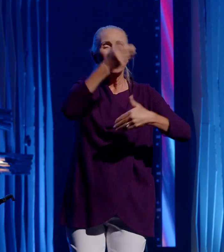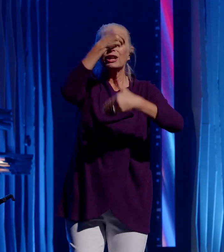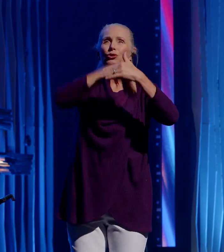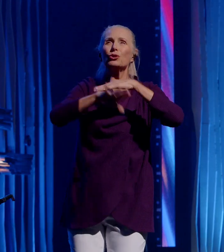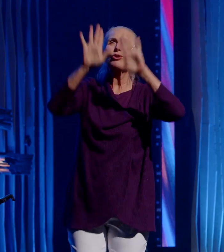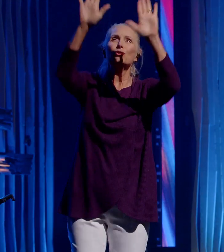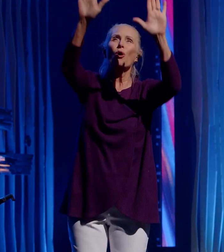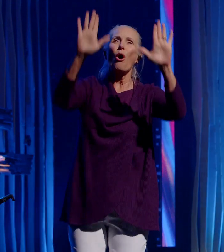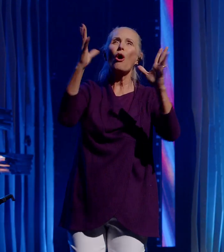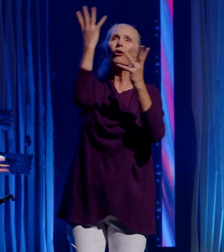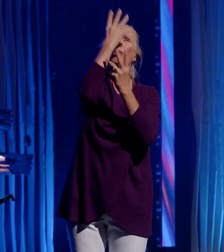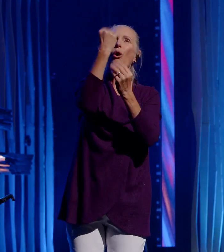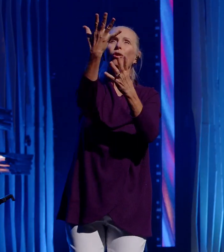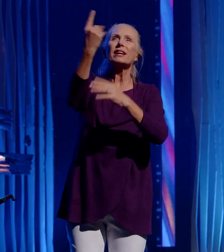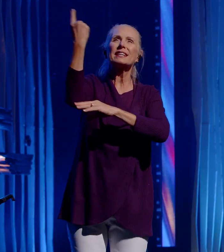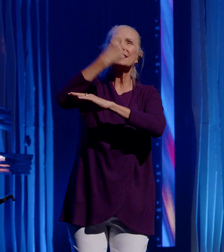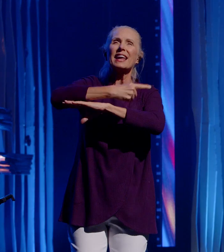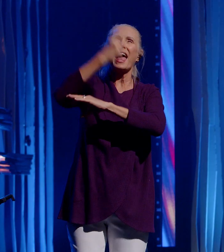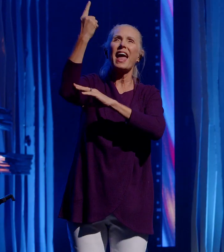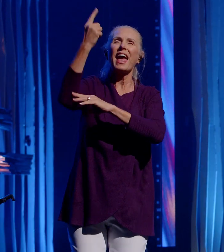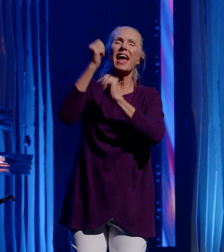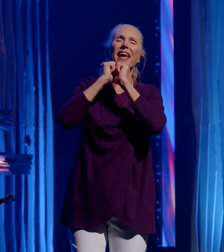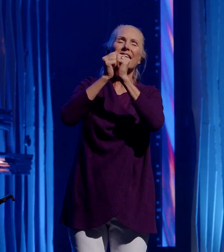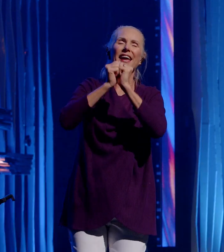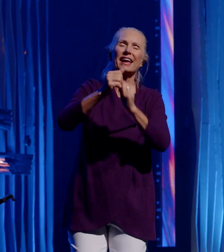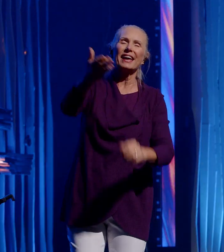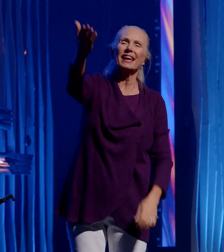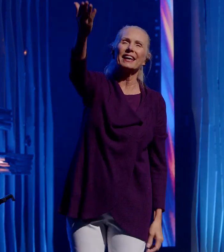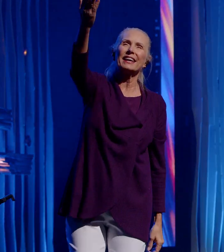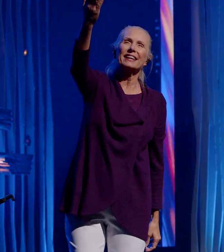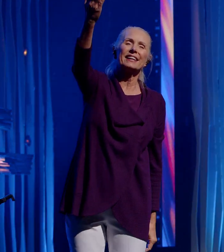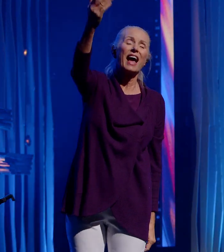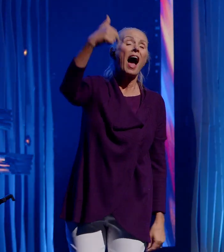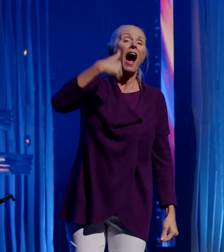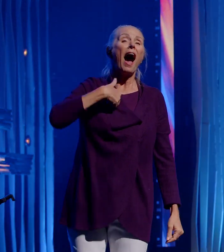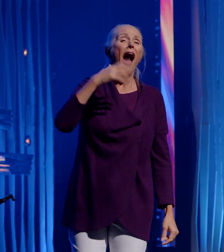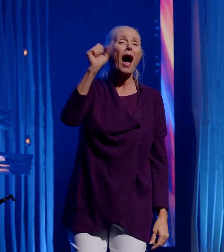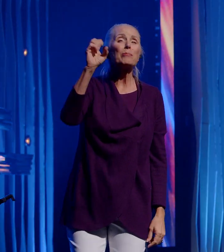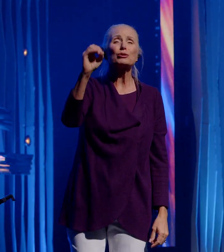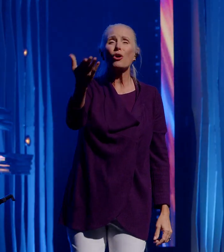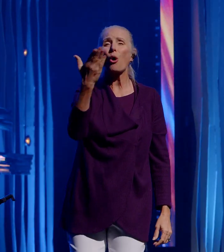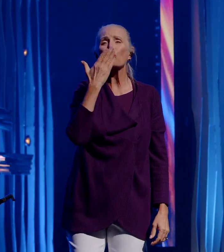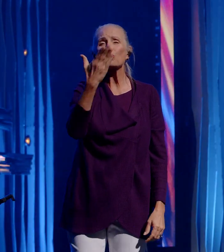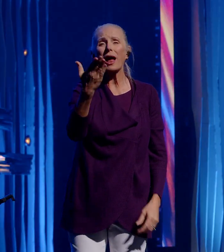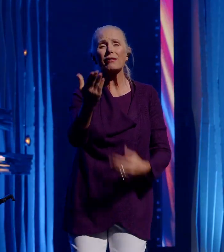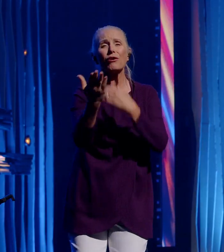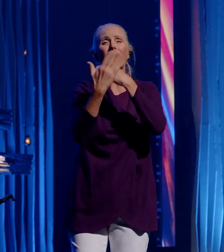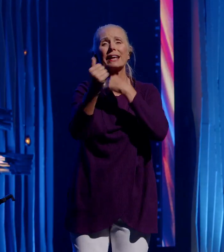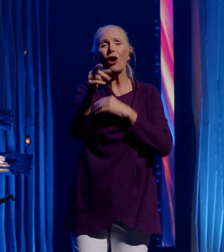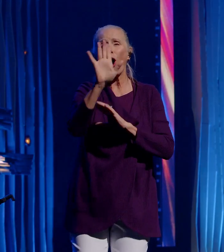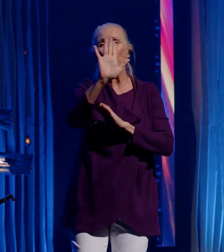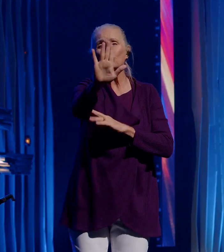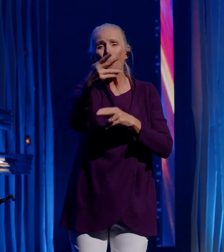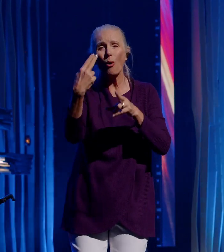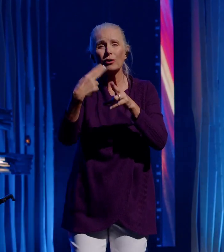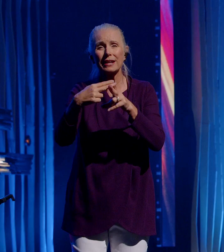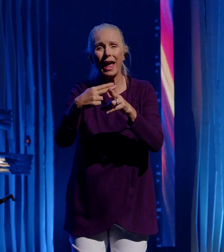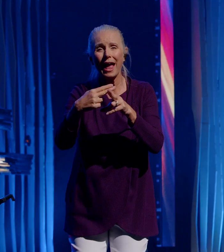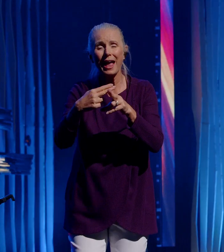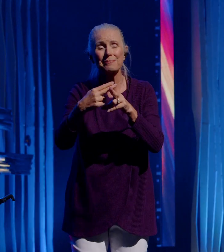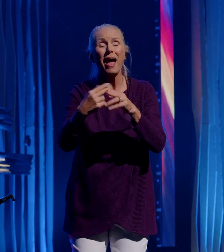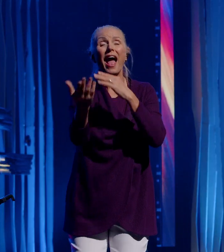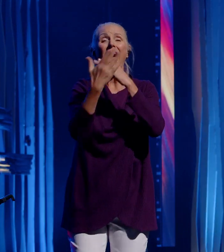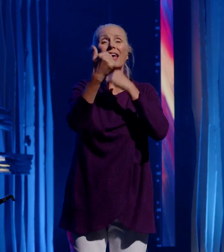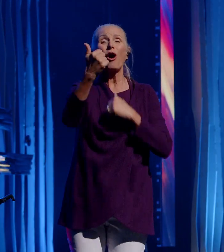darkness, into your glorious day. I'm so grateful that he called our name. He called my